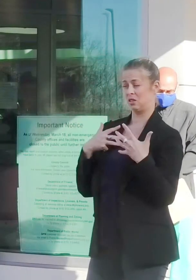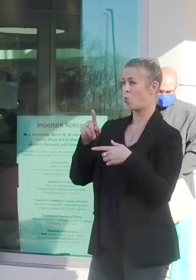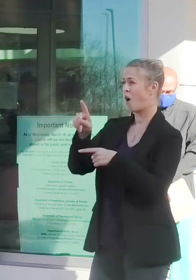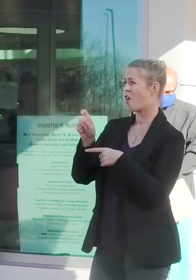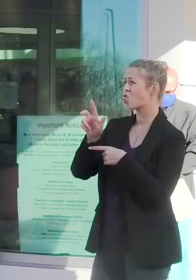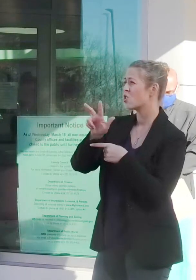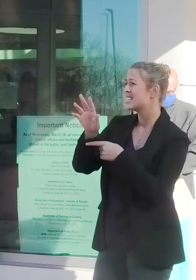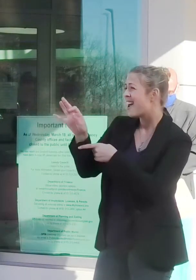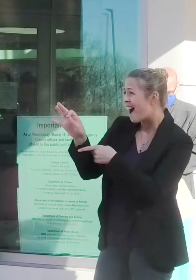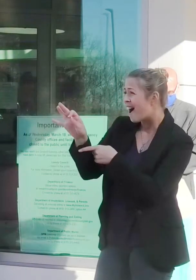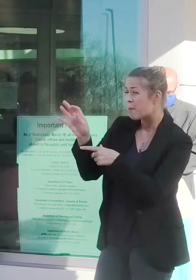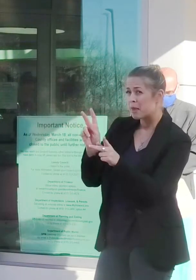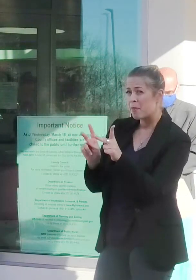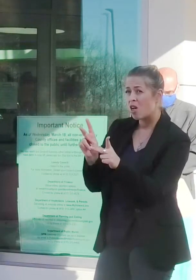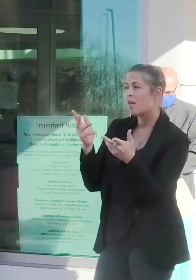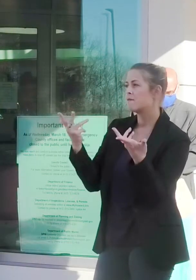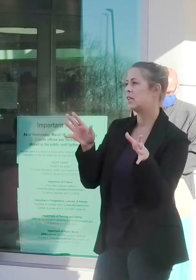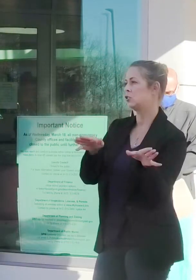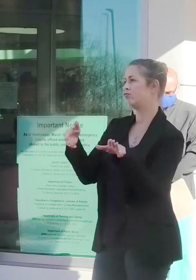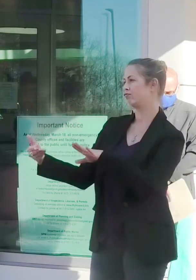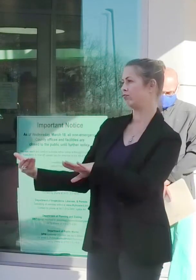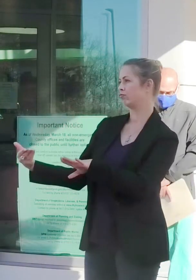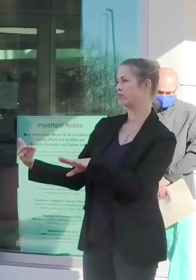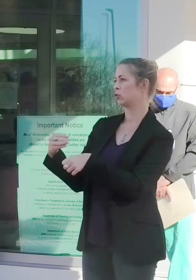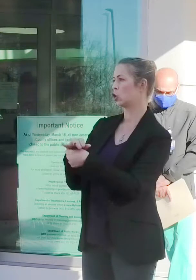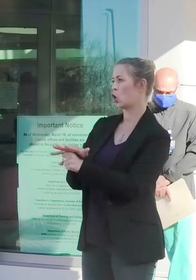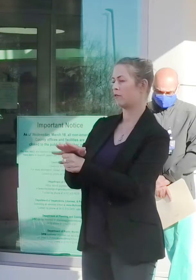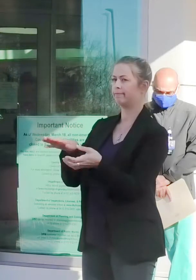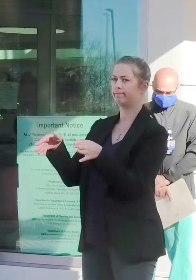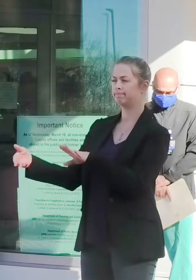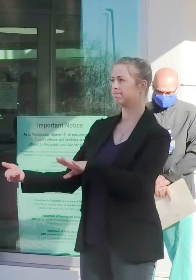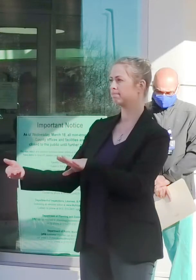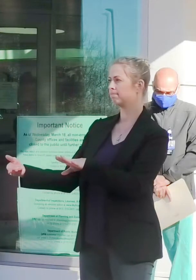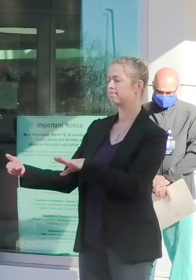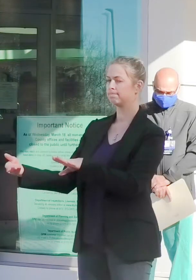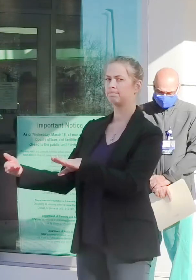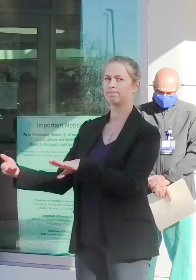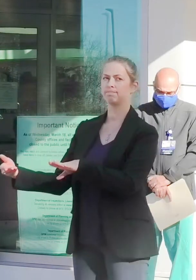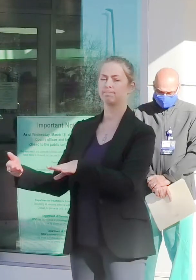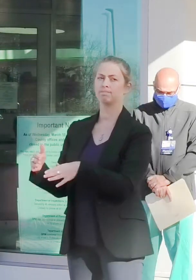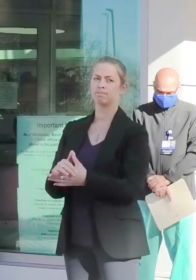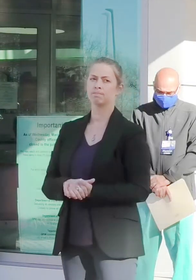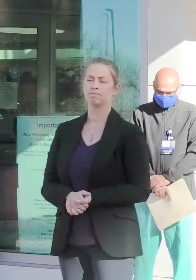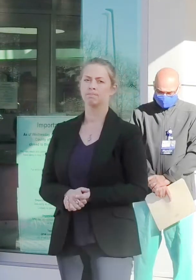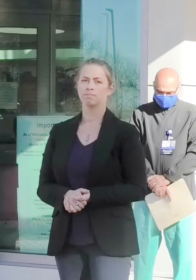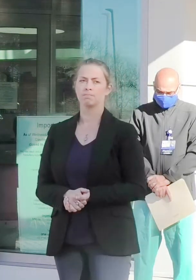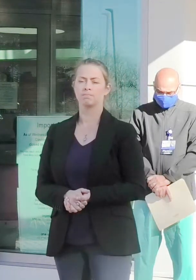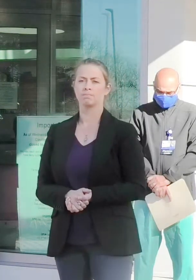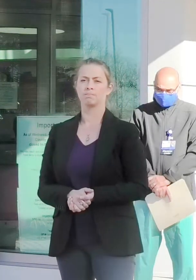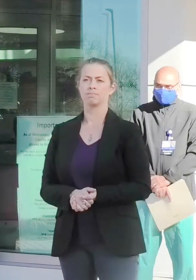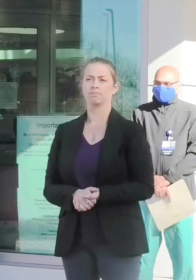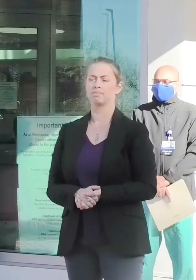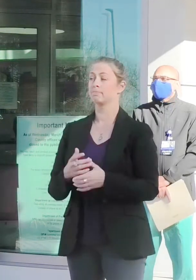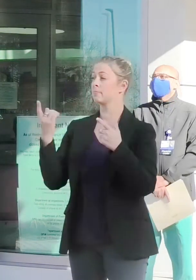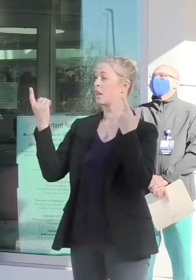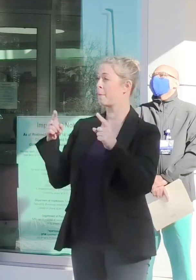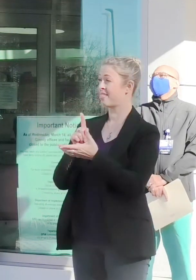139 of our neighbors who have succumbed to the illness. Just last week,